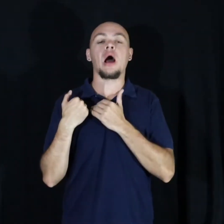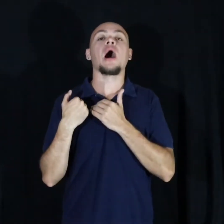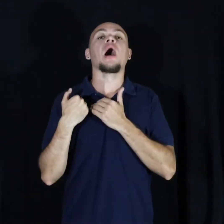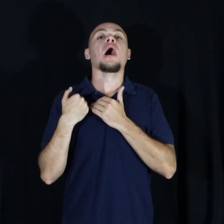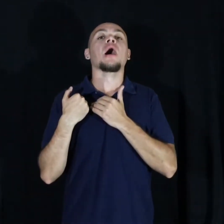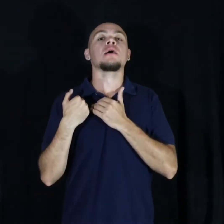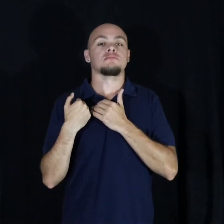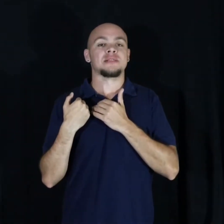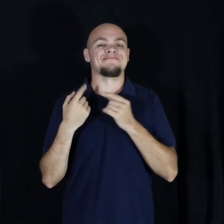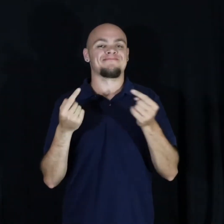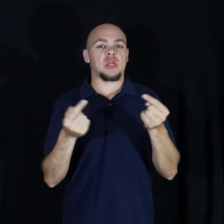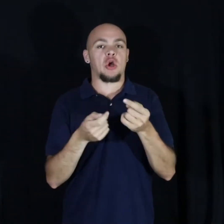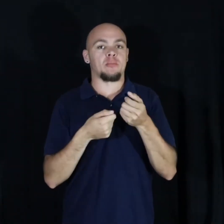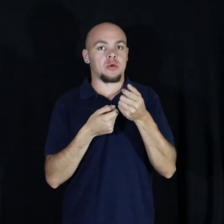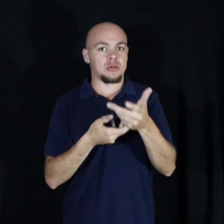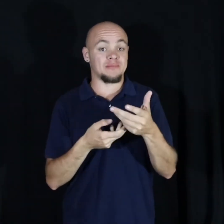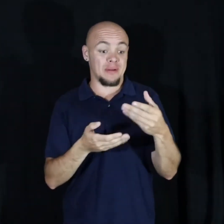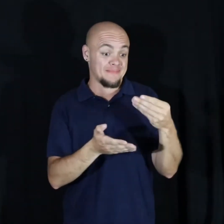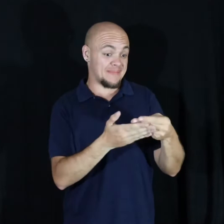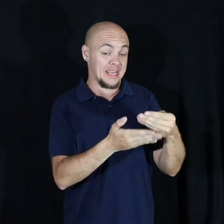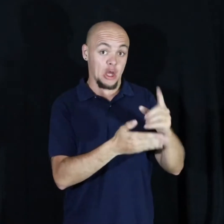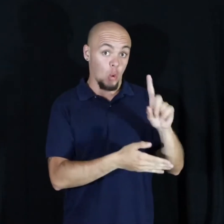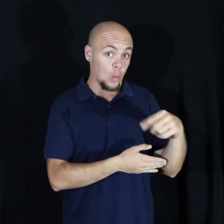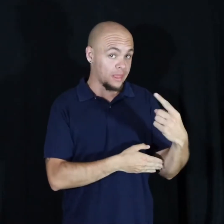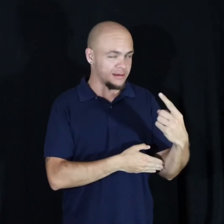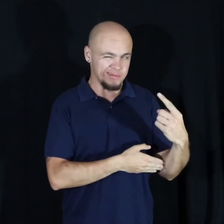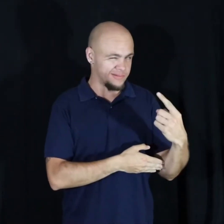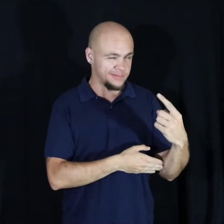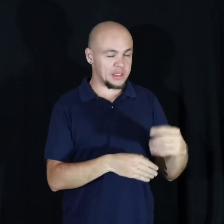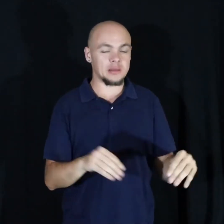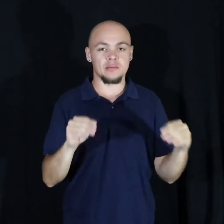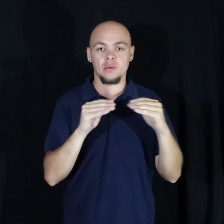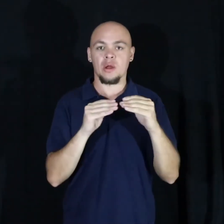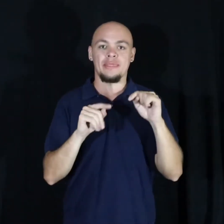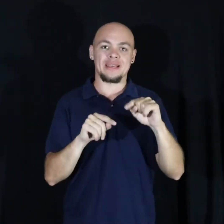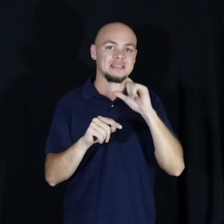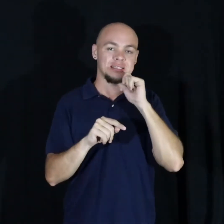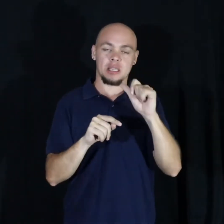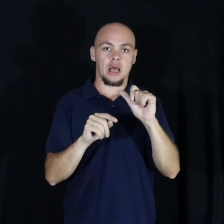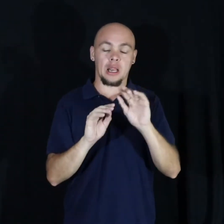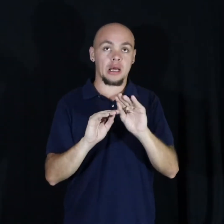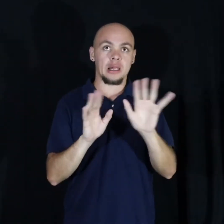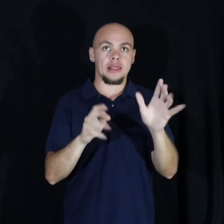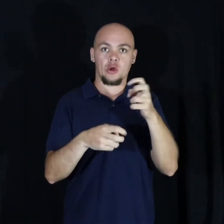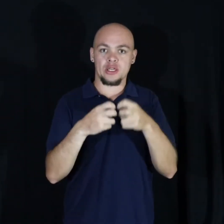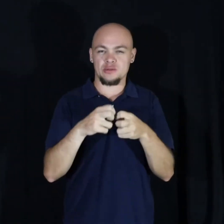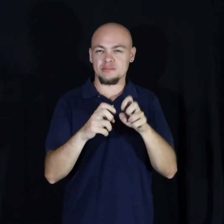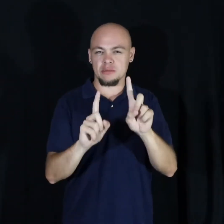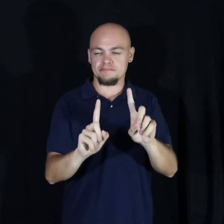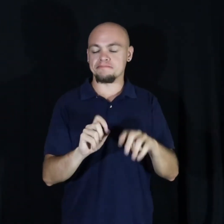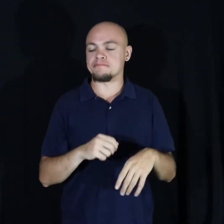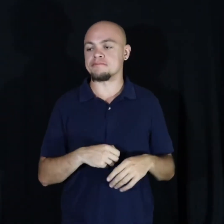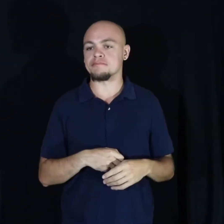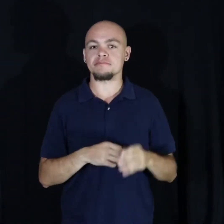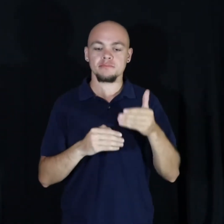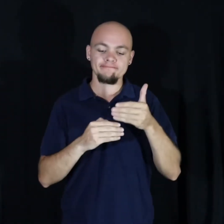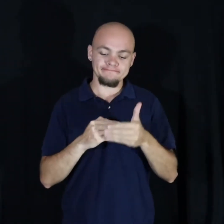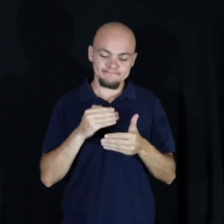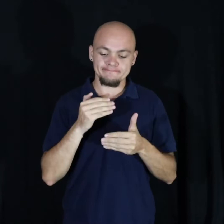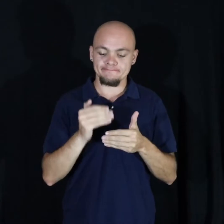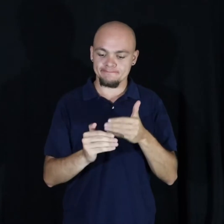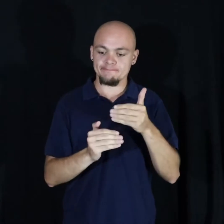harms that go beyond just money. Since this is not a black and white issue, let's tackle it one step at a